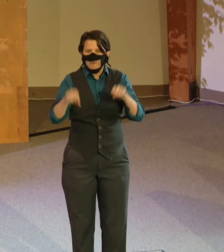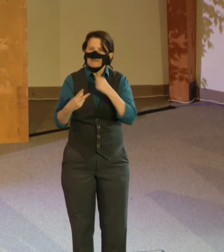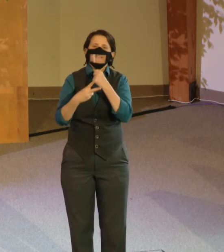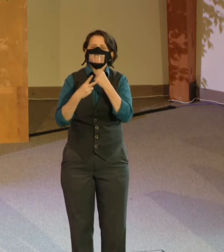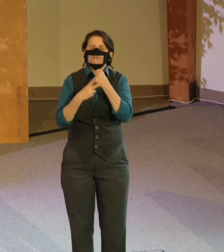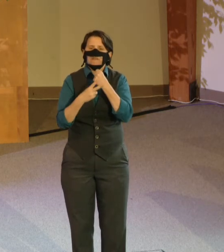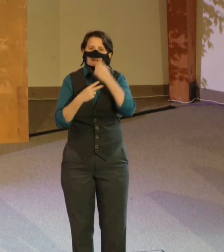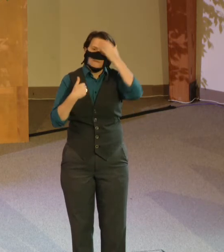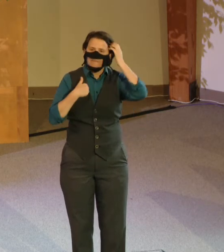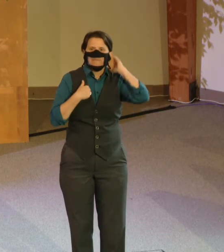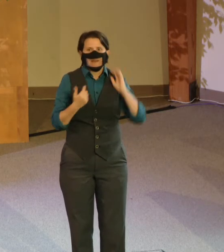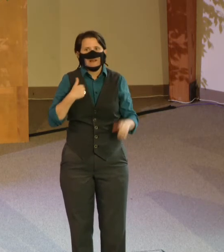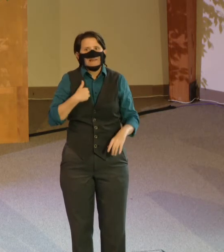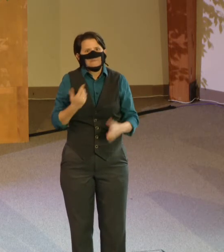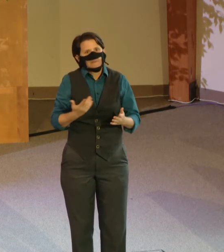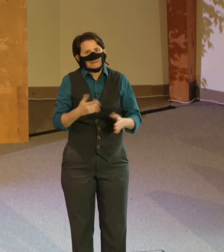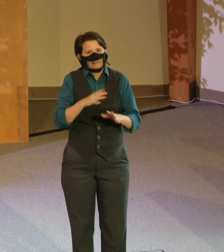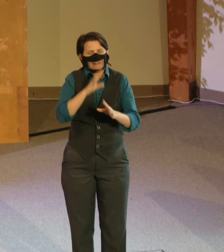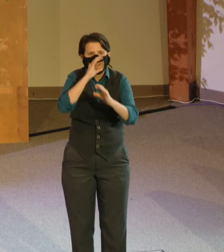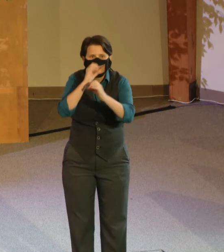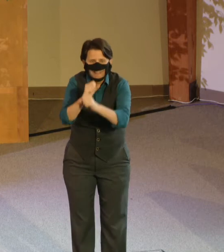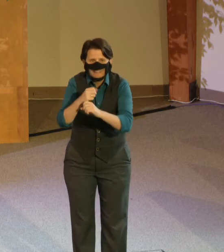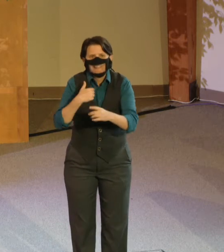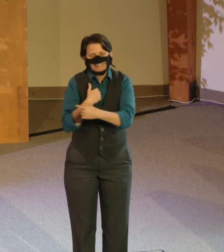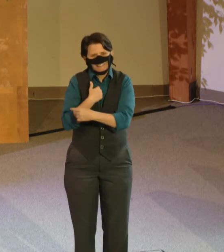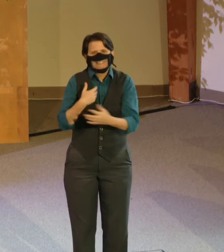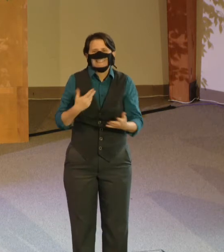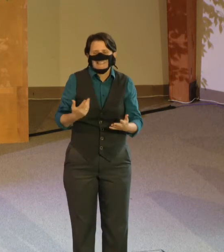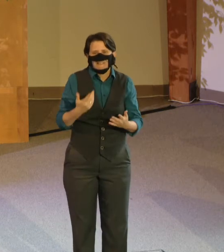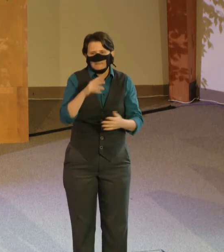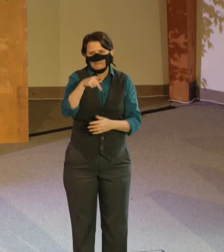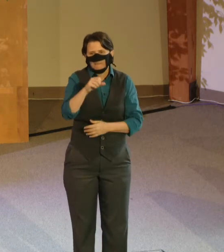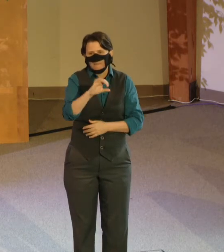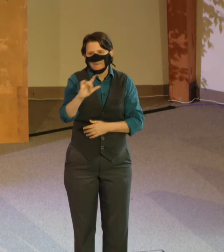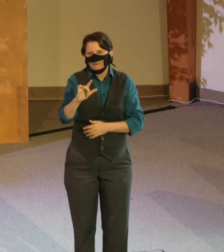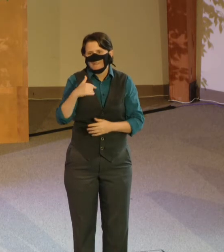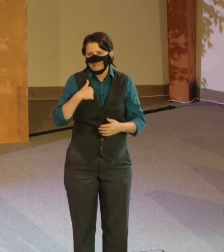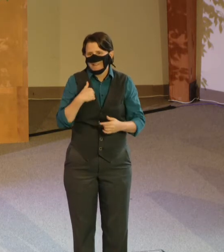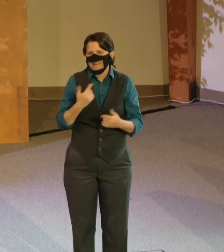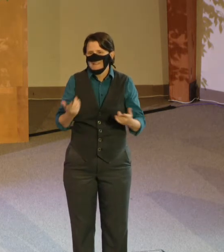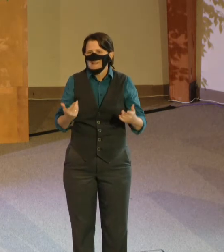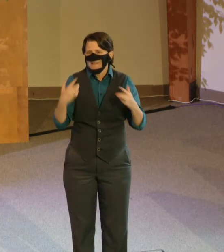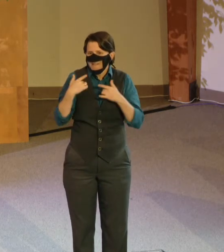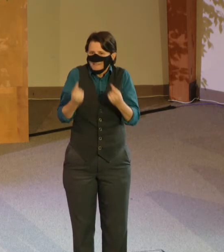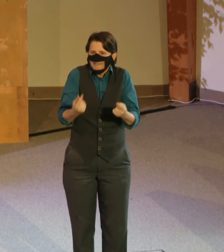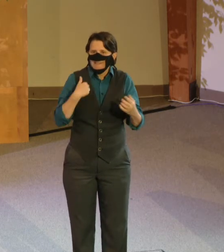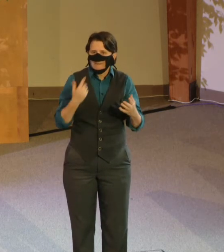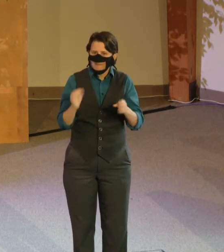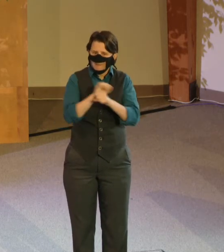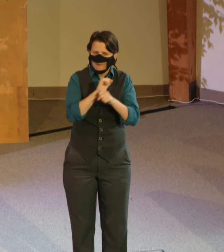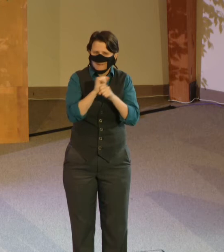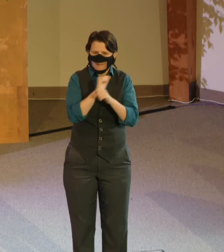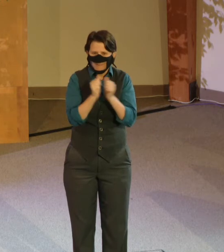huge fan, if you haven't figured that out yet, I'm a huge fan of Paul Selig, and I have to tell you, since I've been doing his work, I